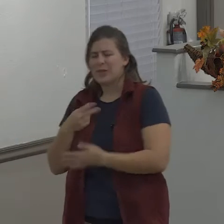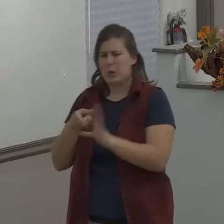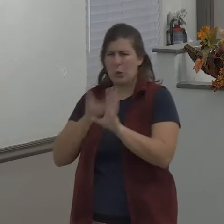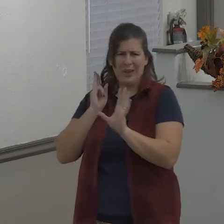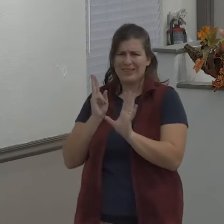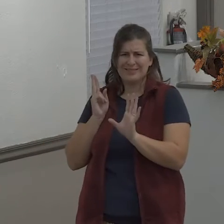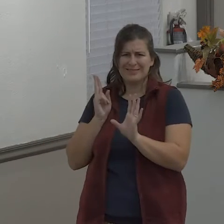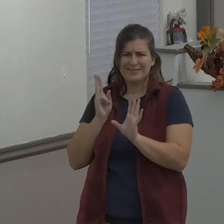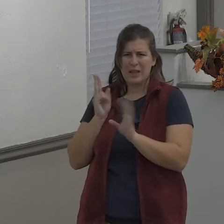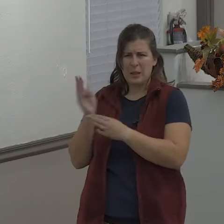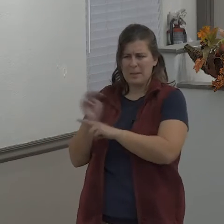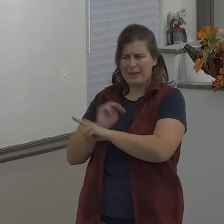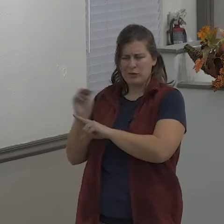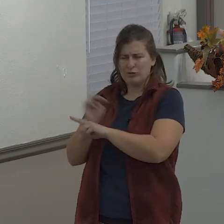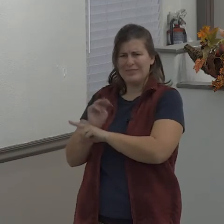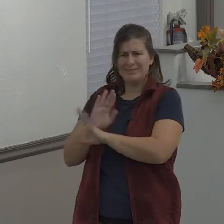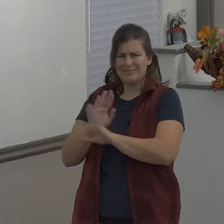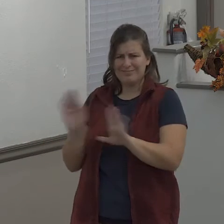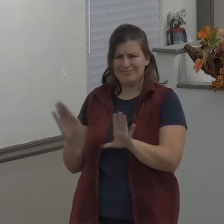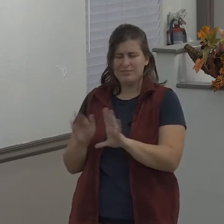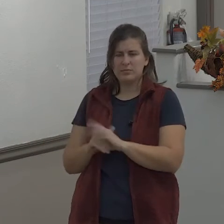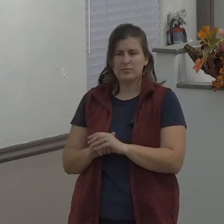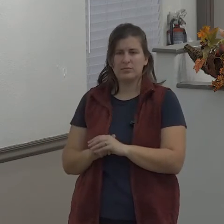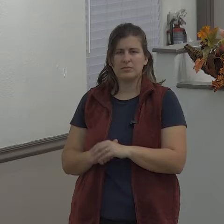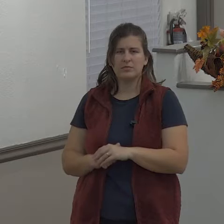me to quit.